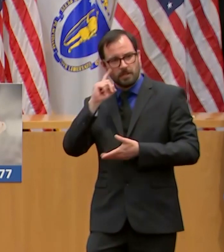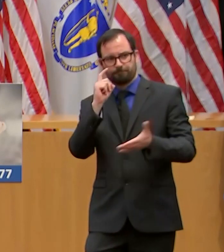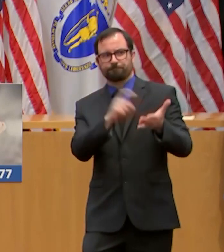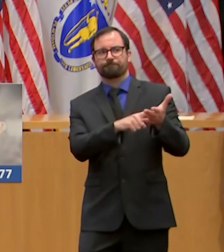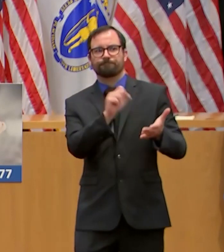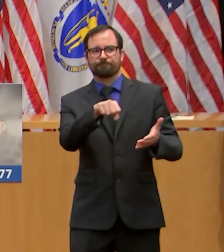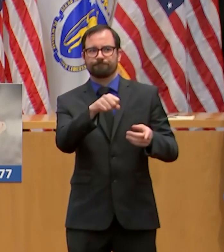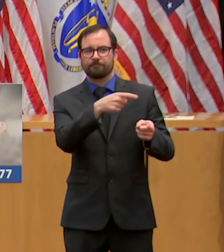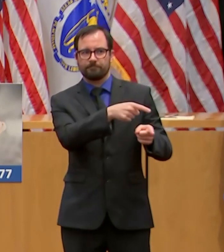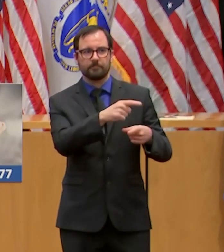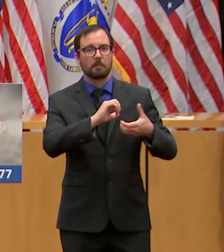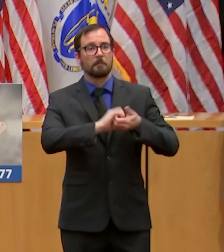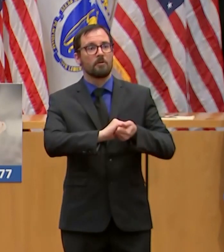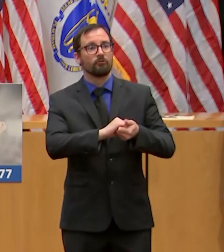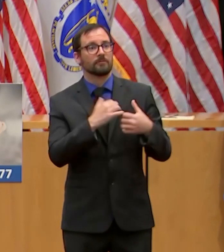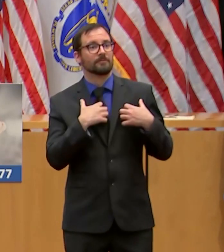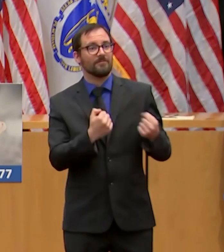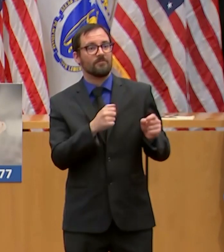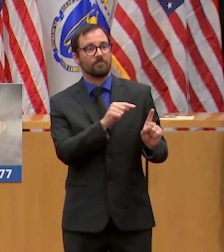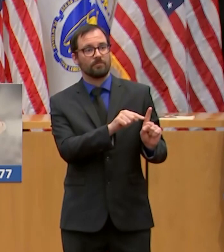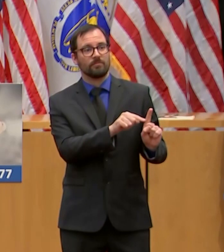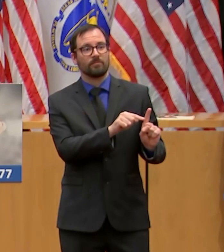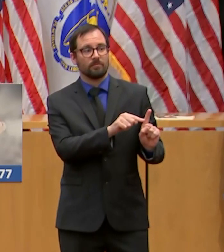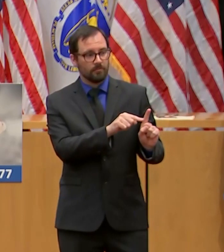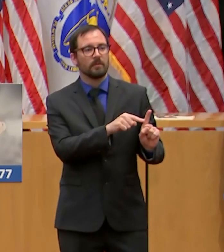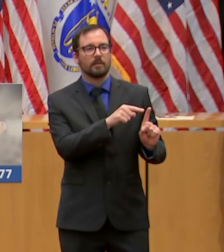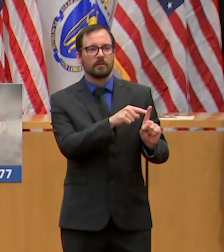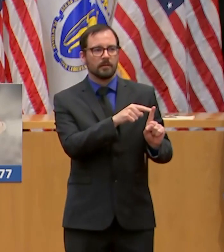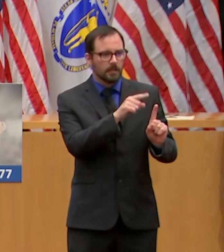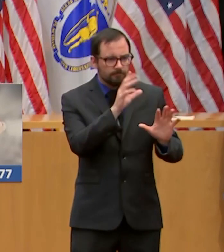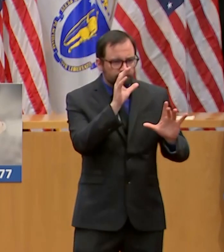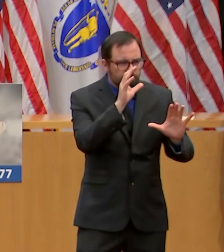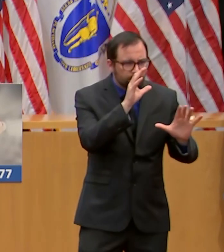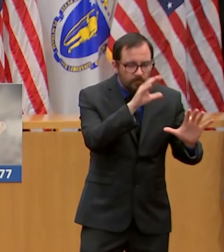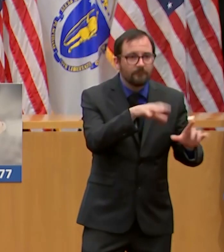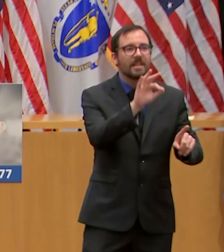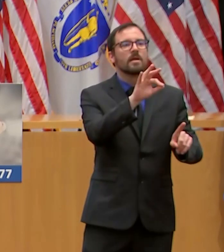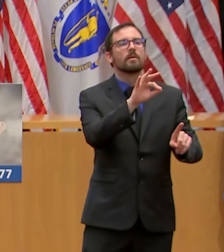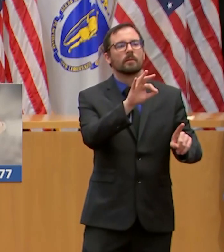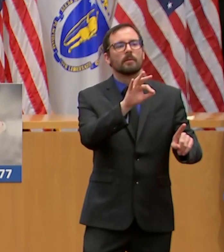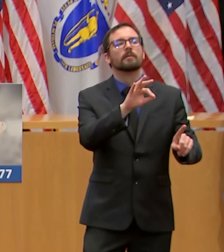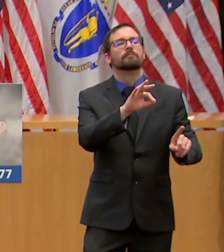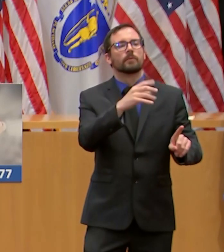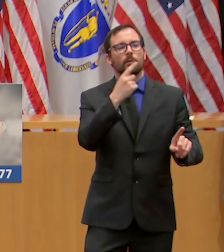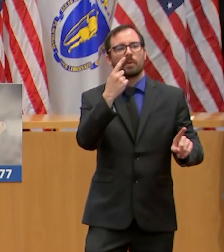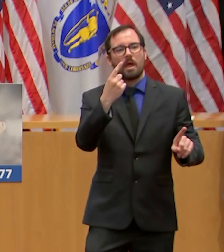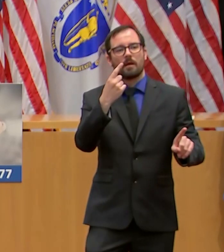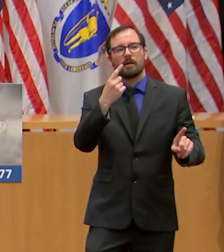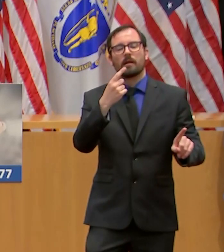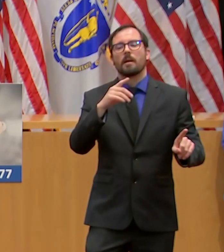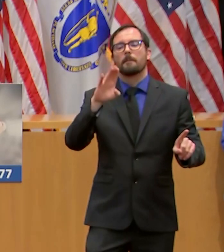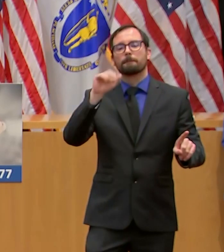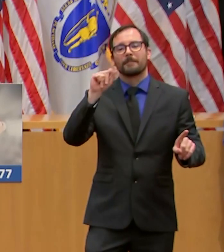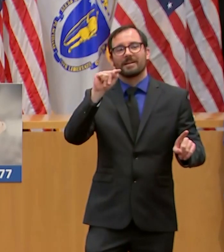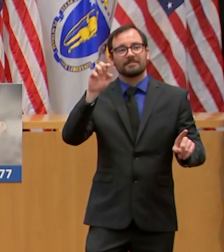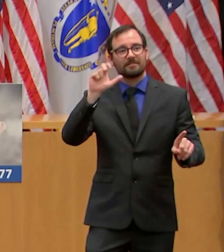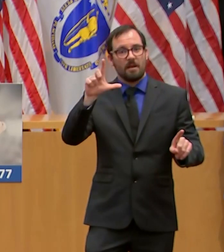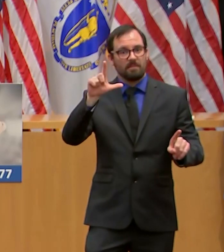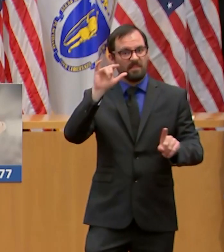from Battelle out of Ohio, which is standing up a new facility in Somerville where that critical